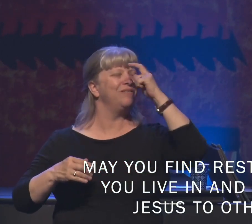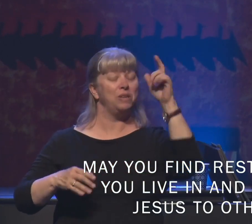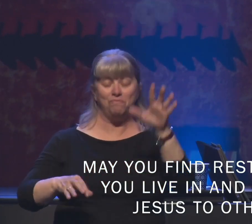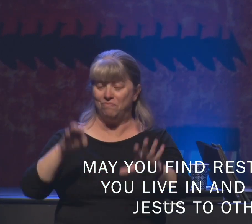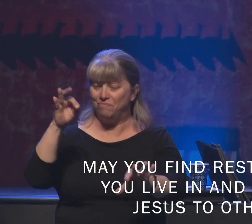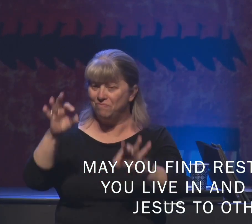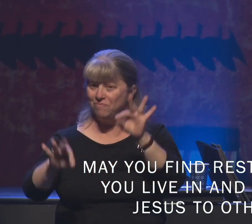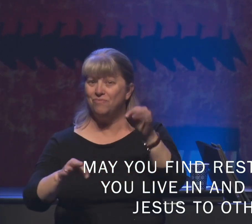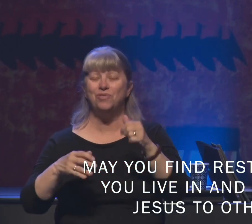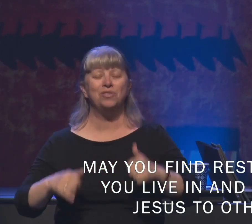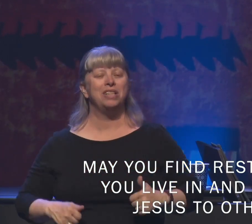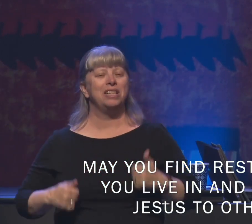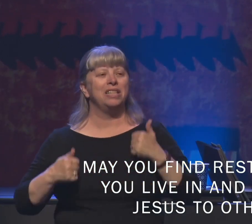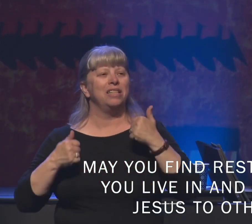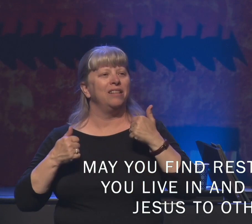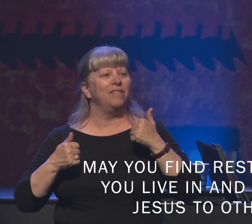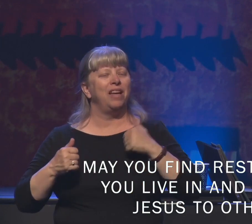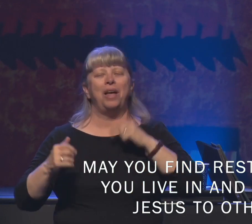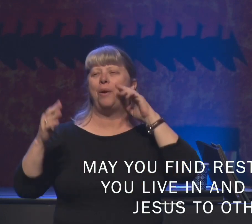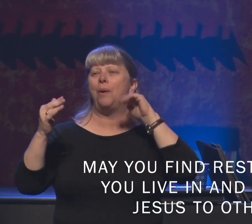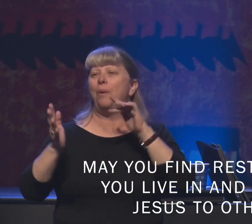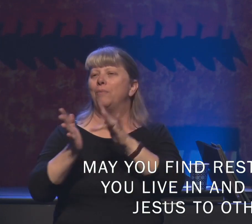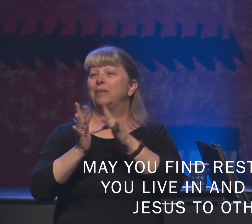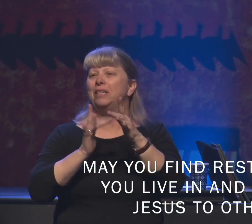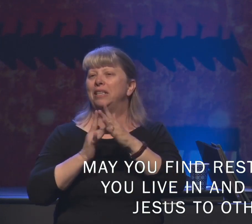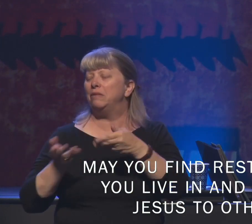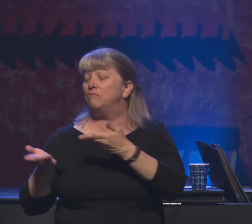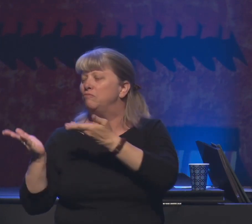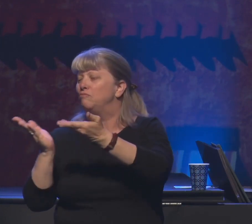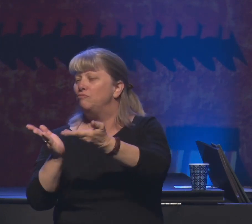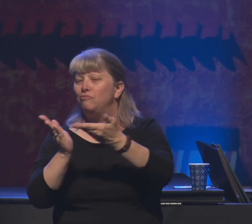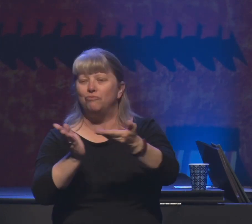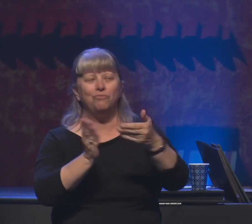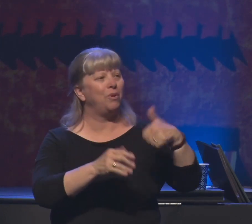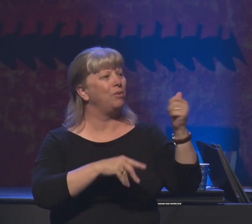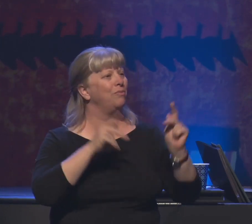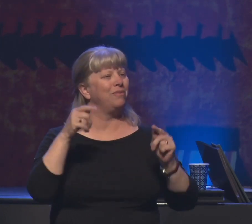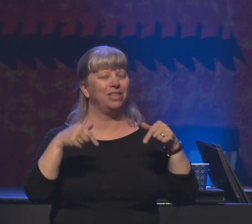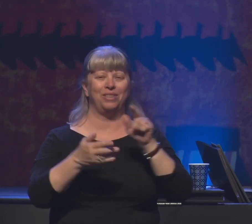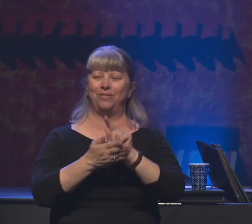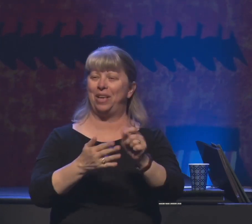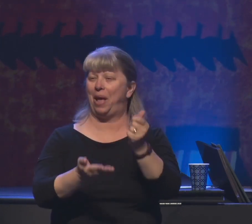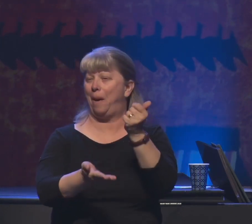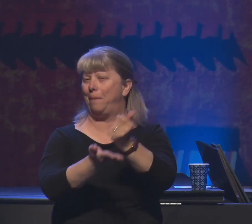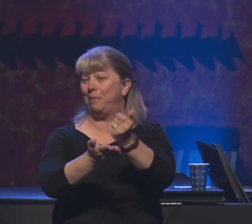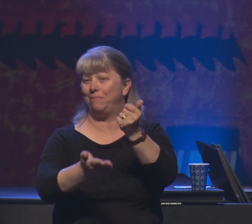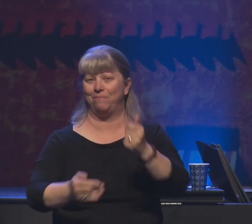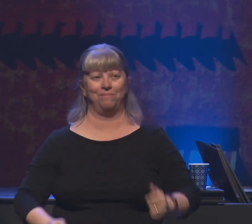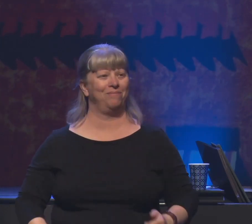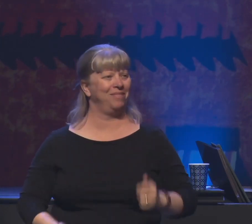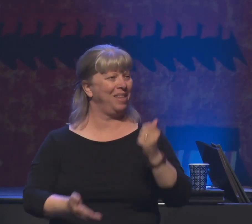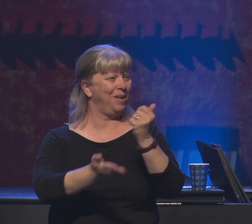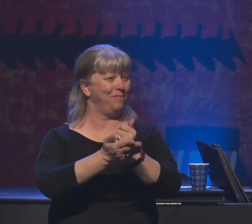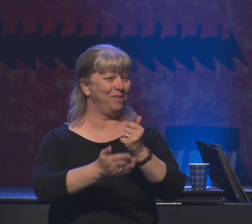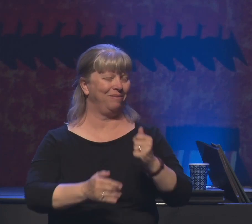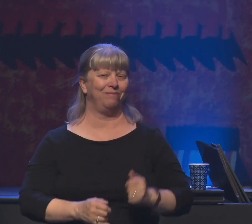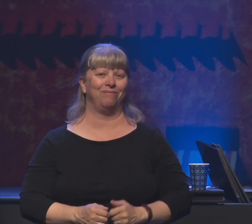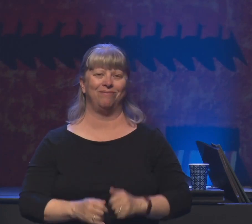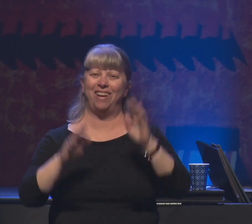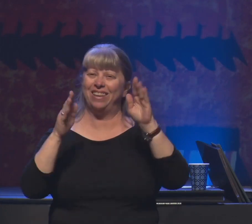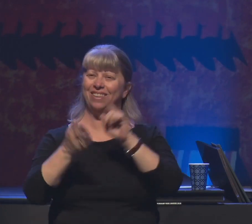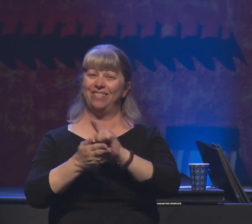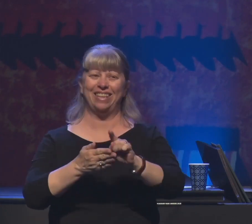live in and bring the hope of Jesus to others this week. Amen. Amen. Have an